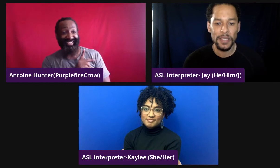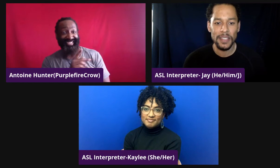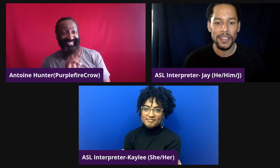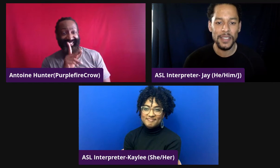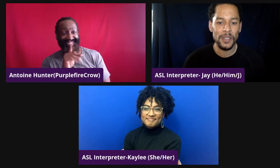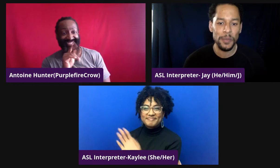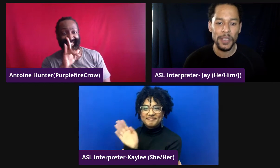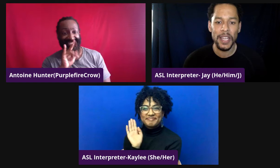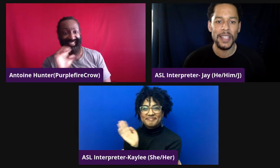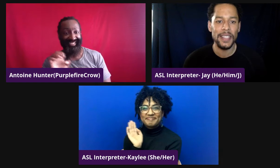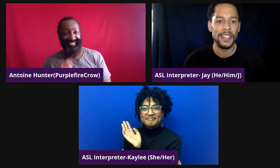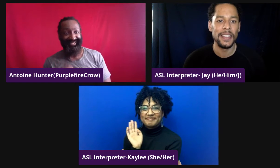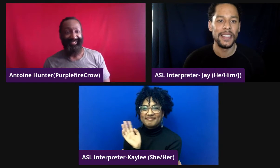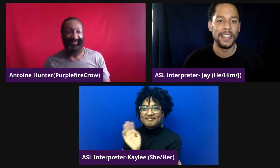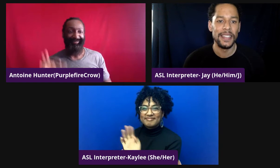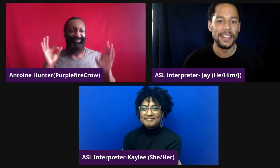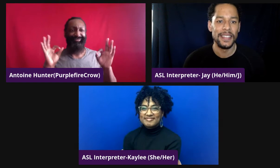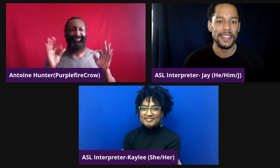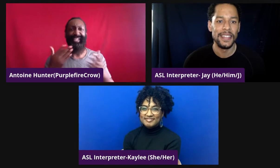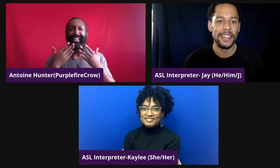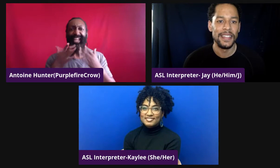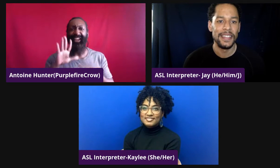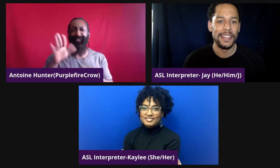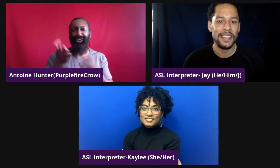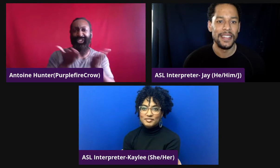And this is the interpreter, Kaylee.